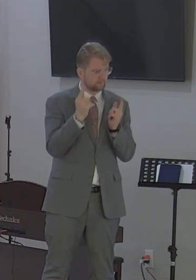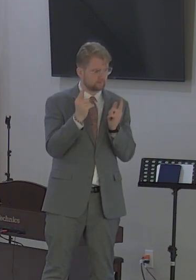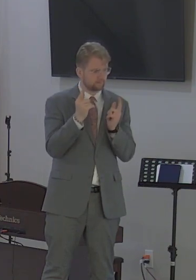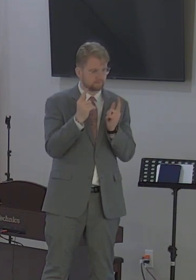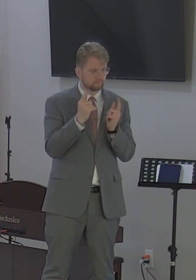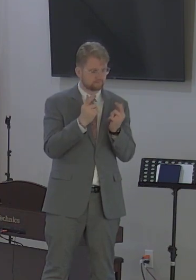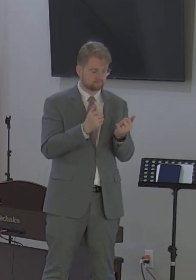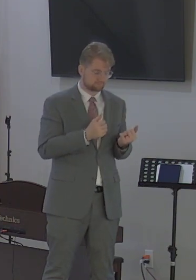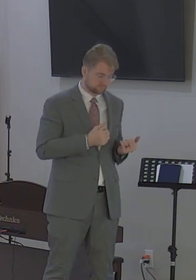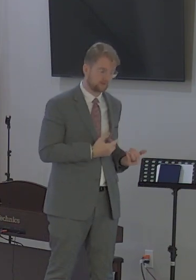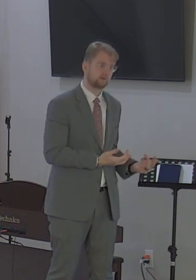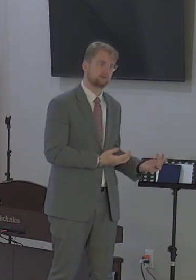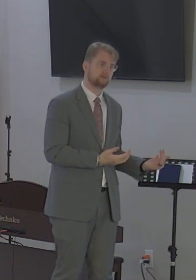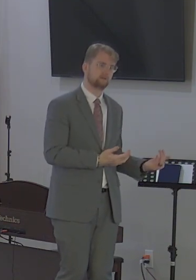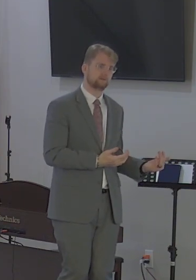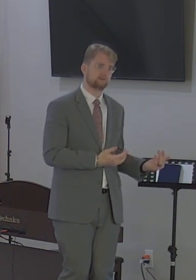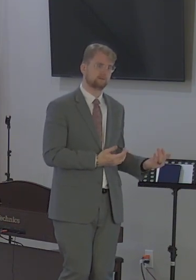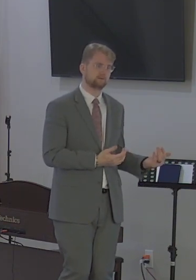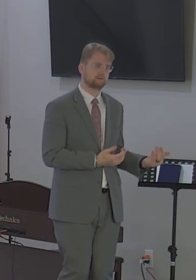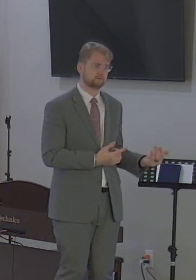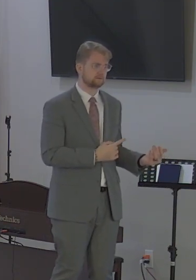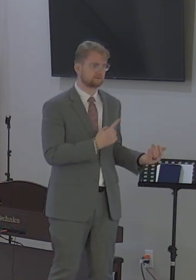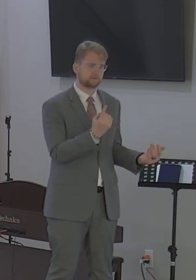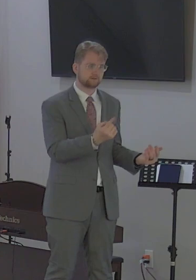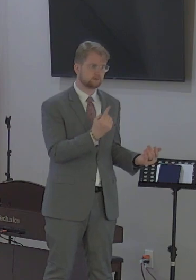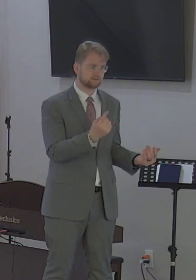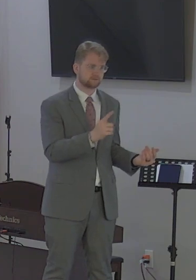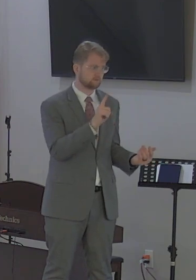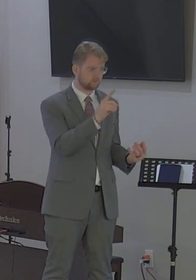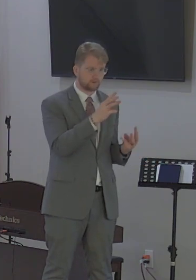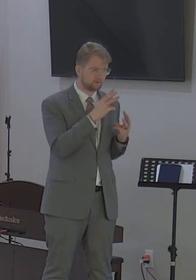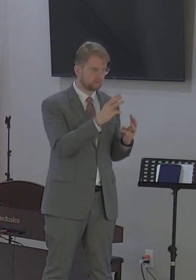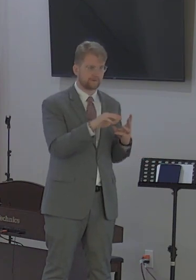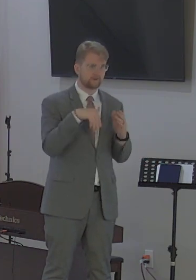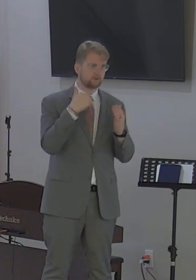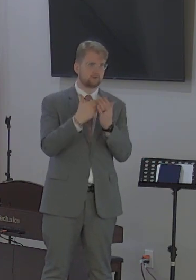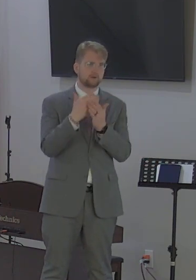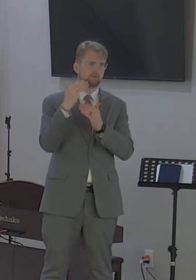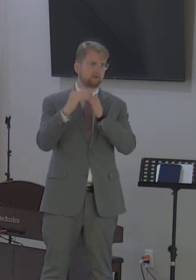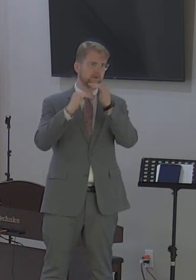In hell. There's only one way to get to heaven, through Jesus Christ.